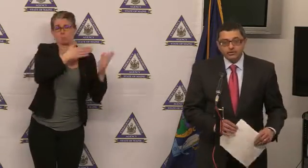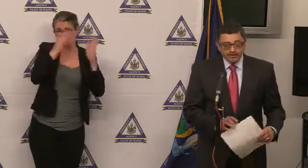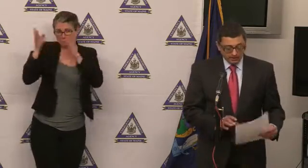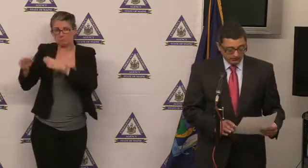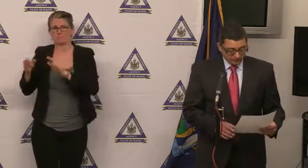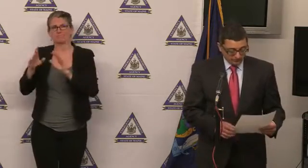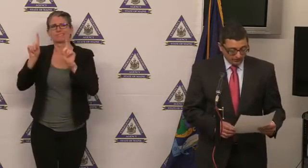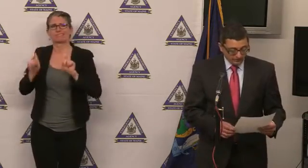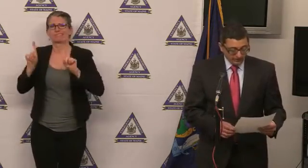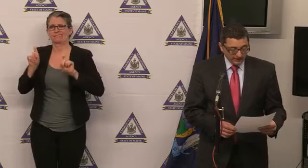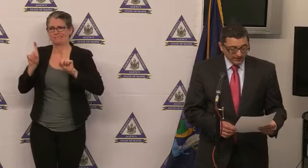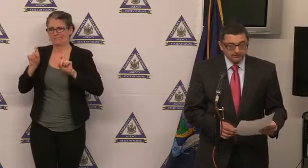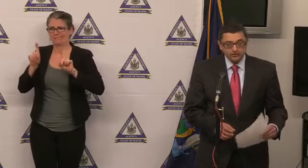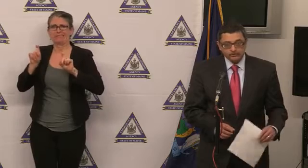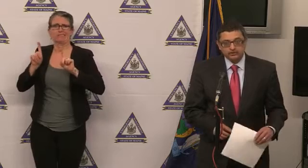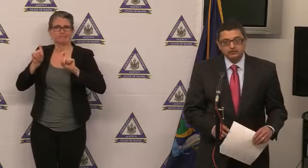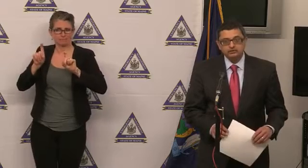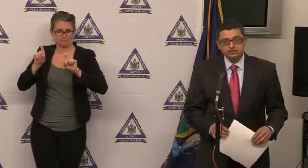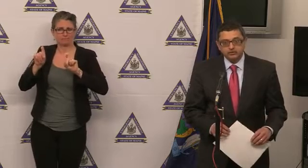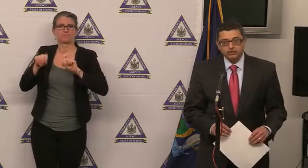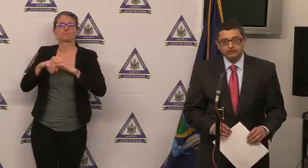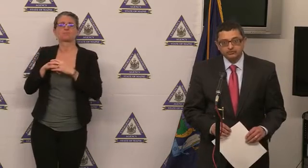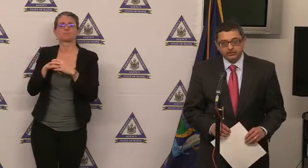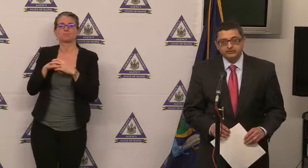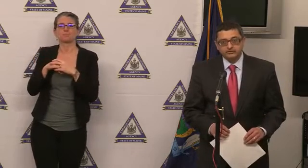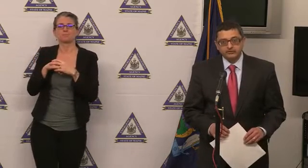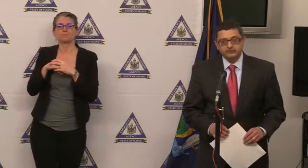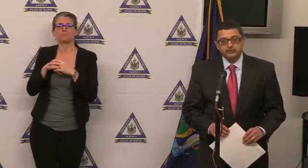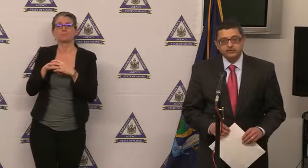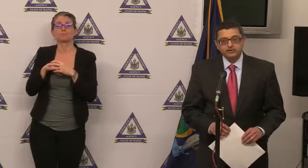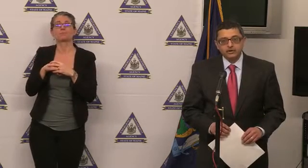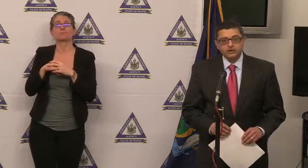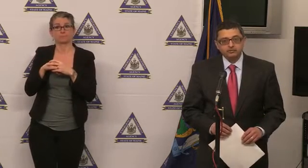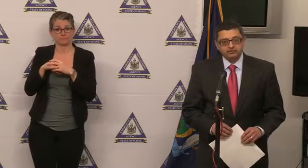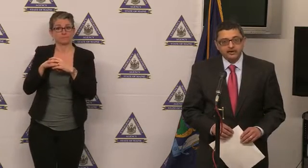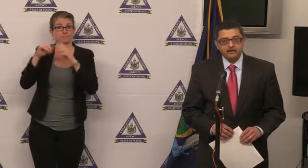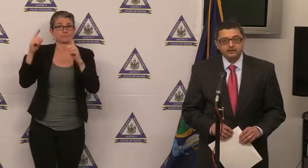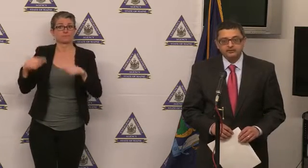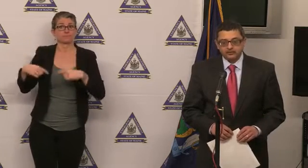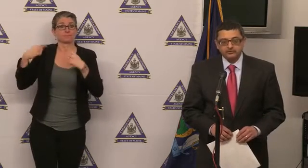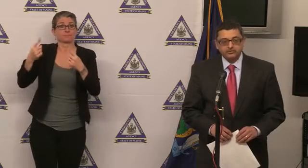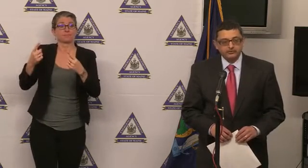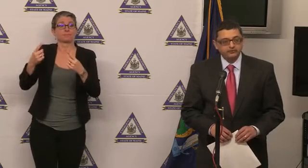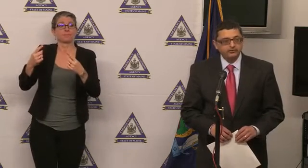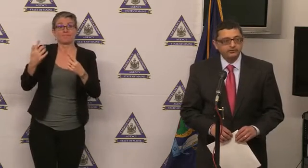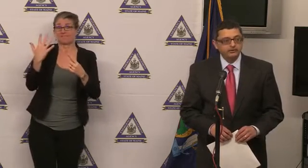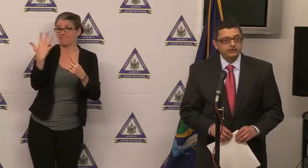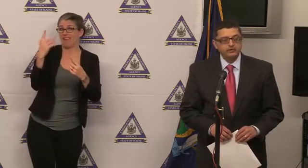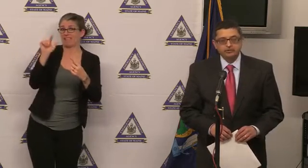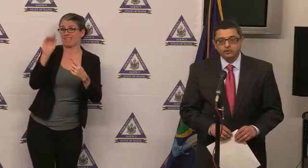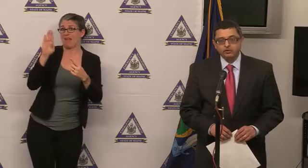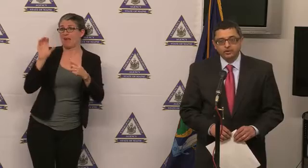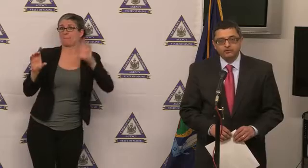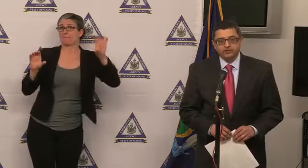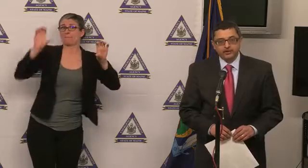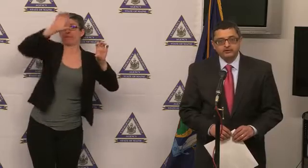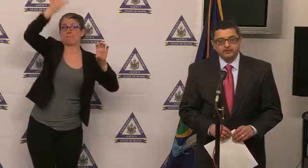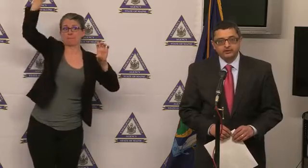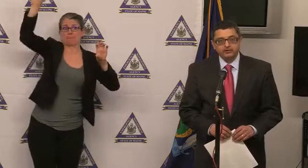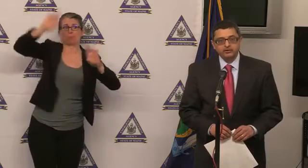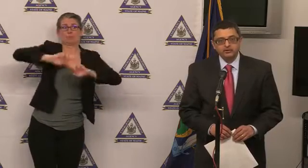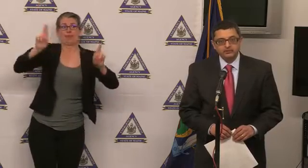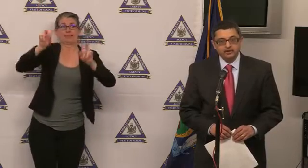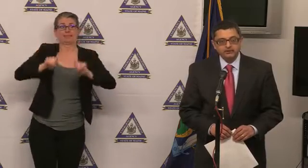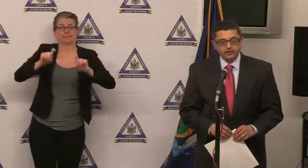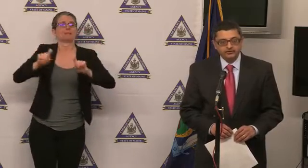There are now 3 additional commercial entities that are providing testing services for